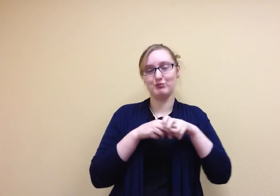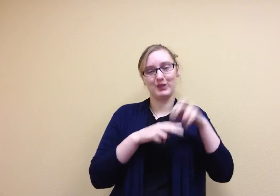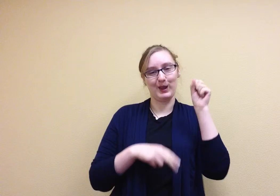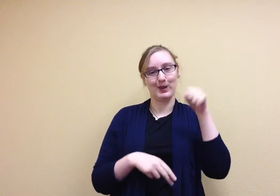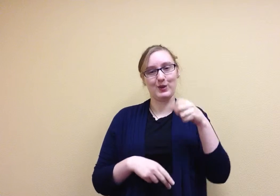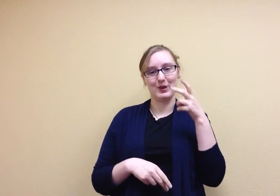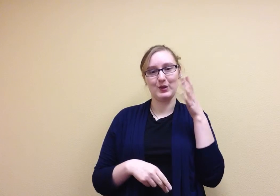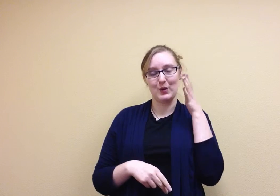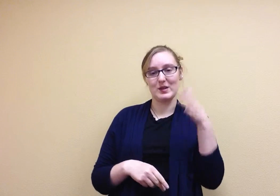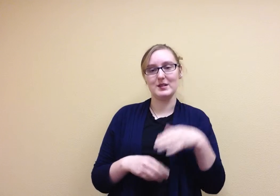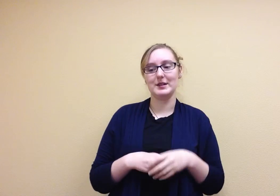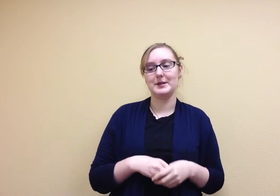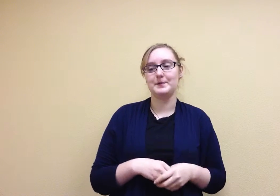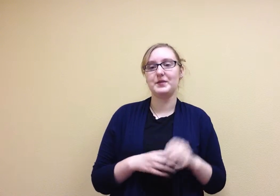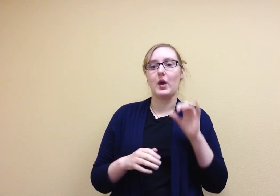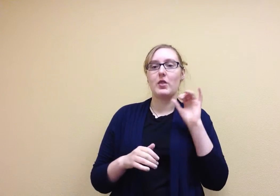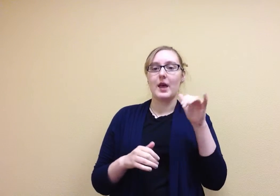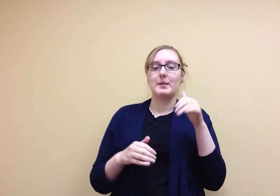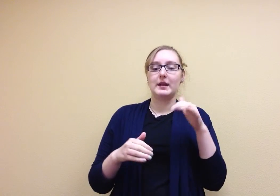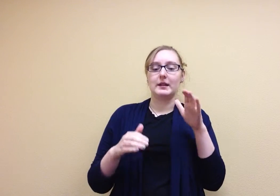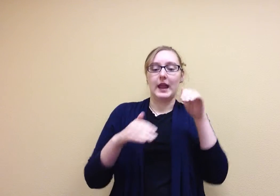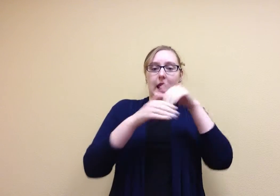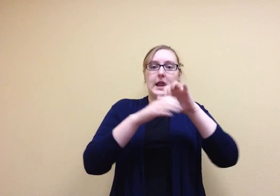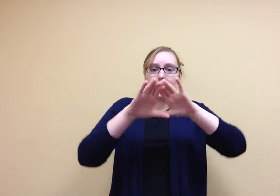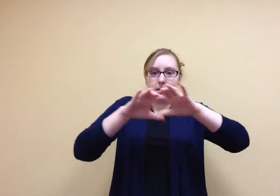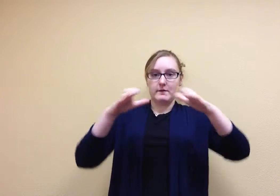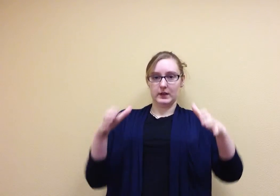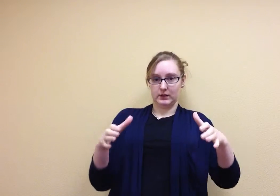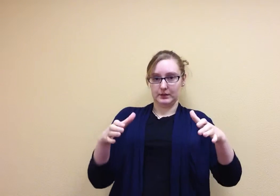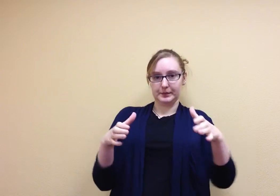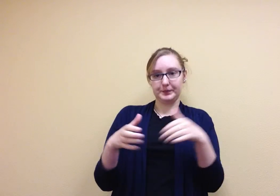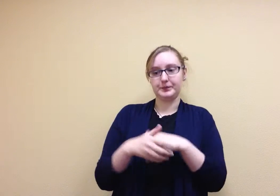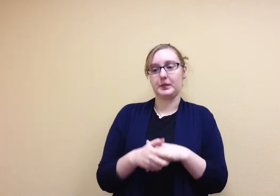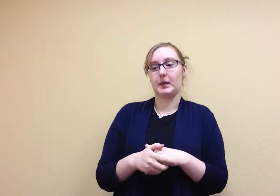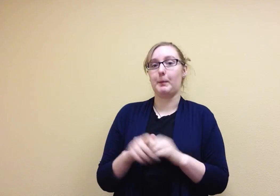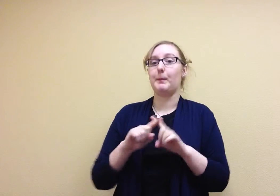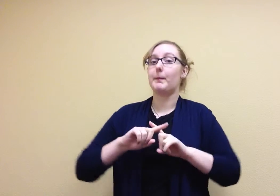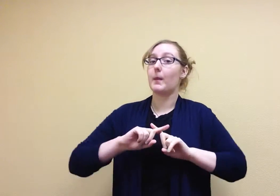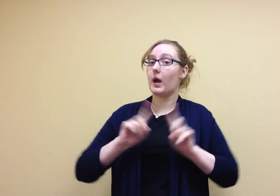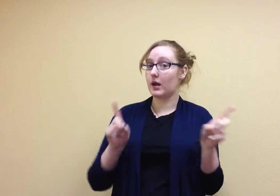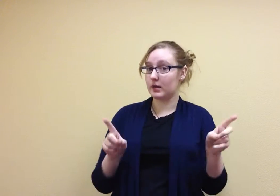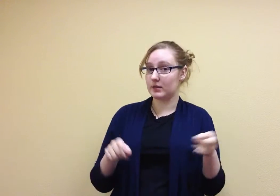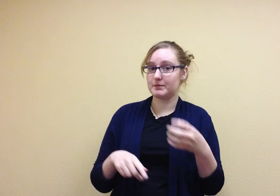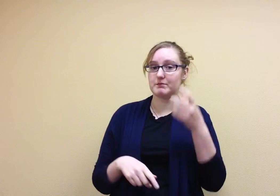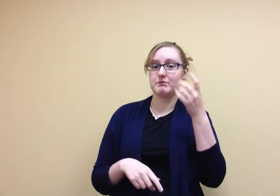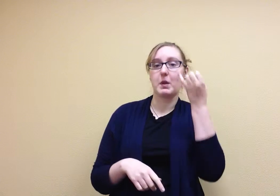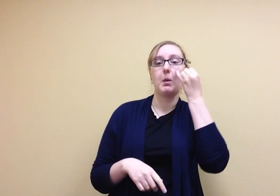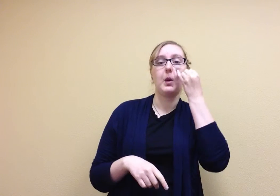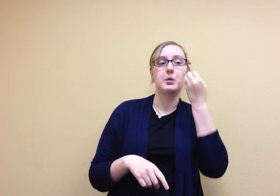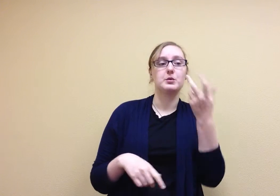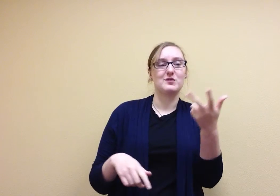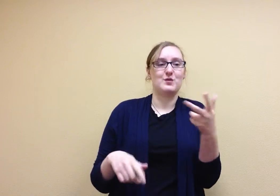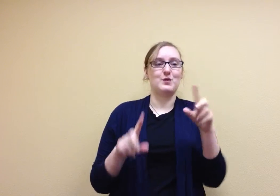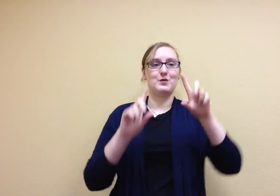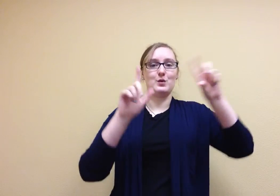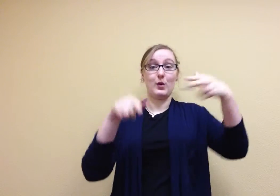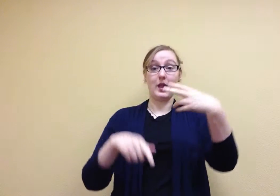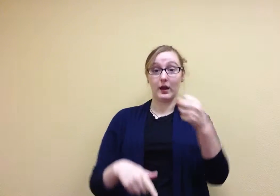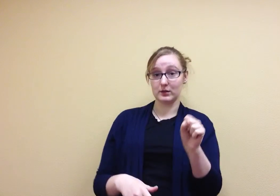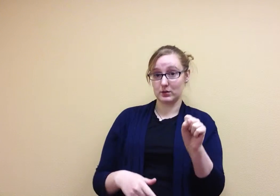So that would be being within the magnetic field. However, suppose 4 of you go over to the high school, and you're